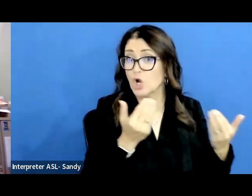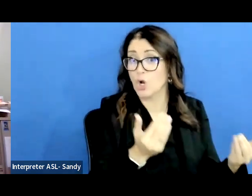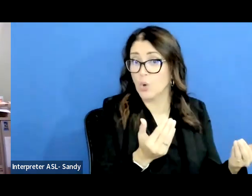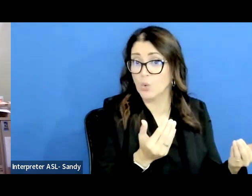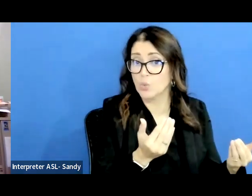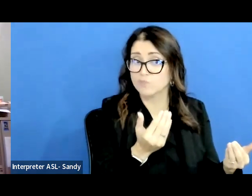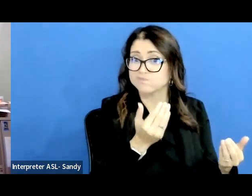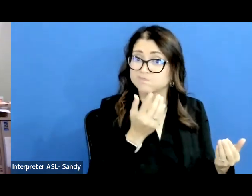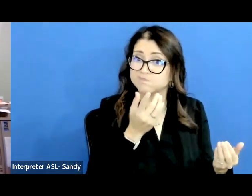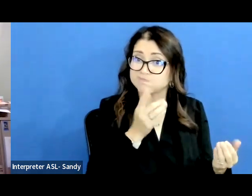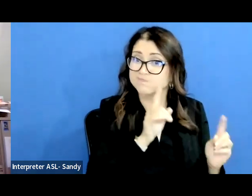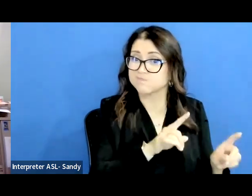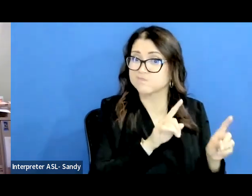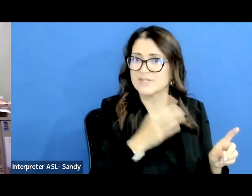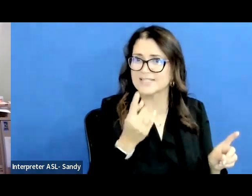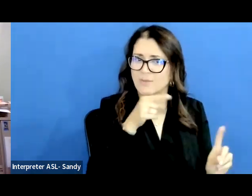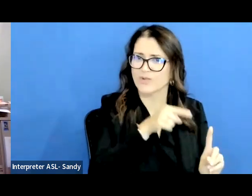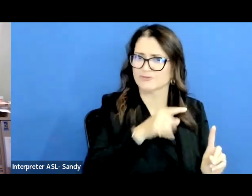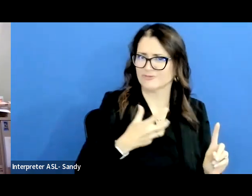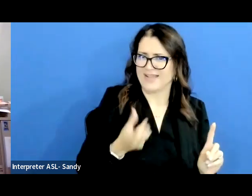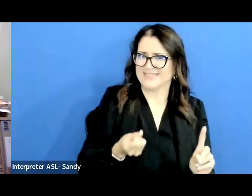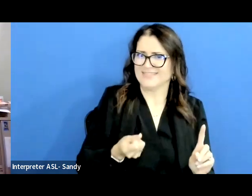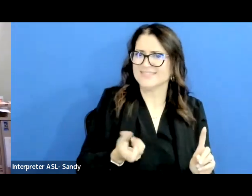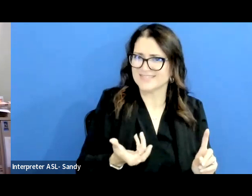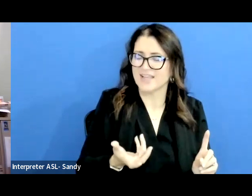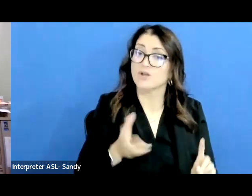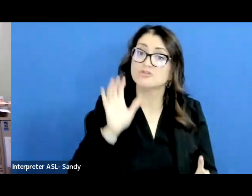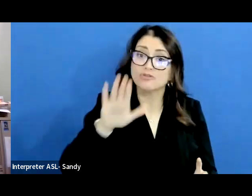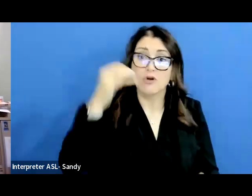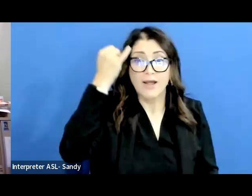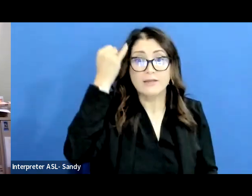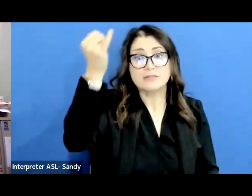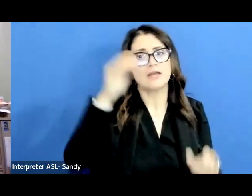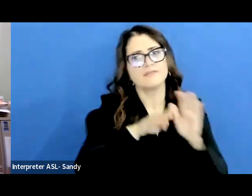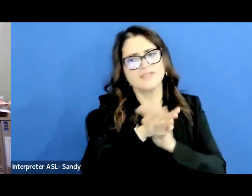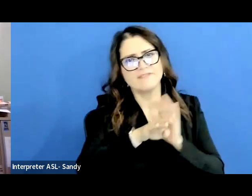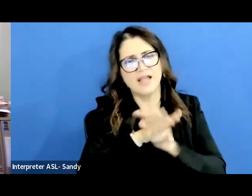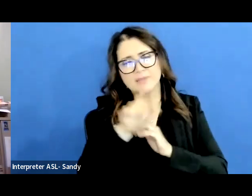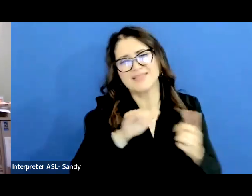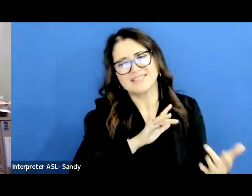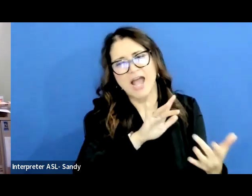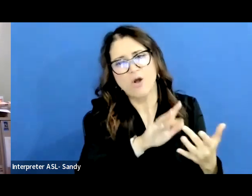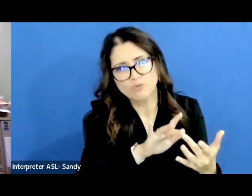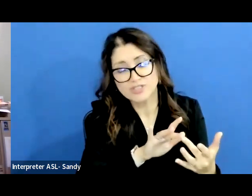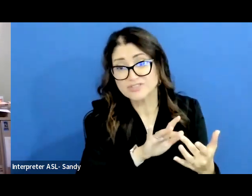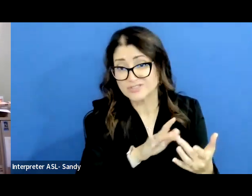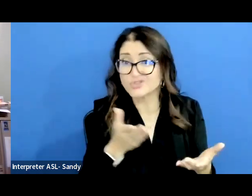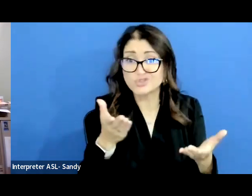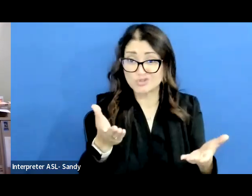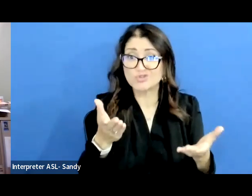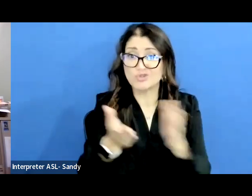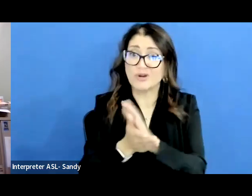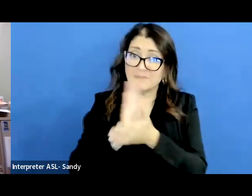trusted. So your idea in developing this outreach is for you to be that person, you to be